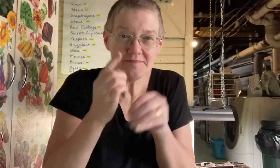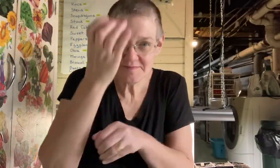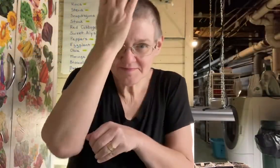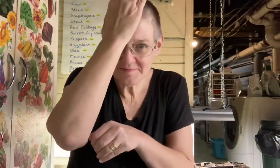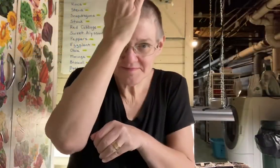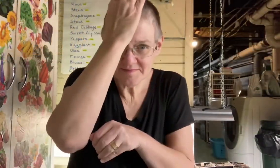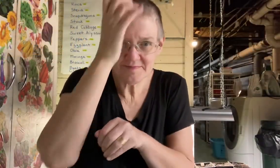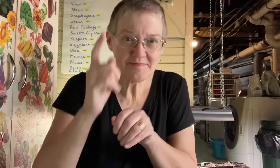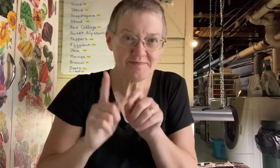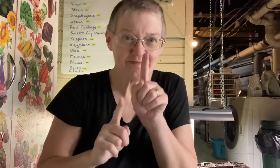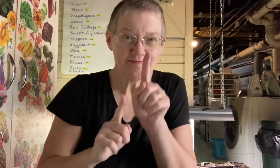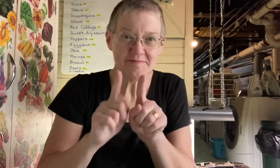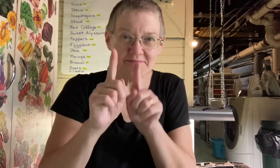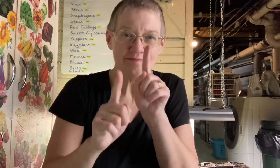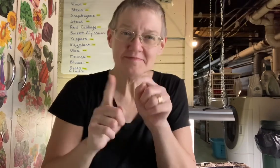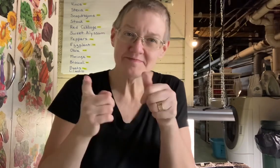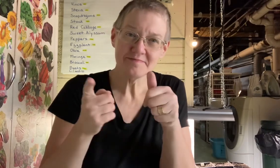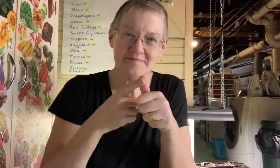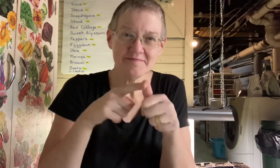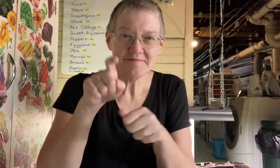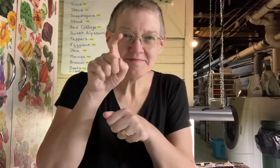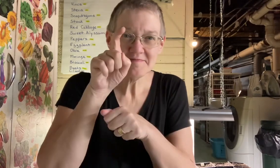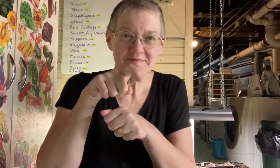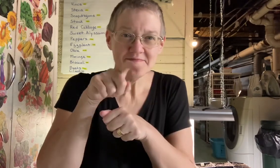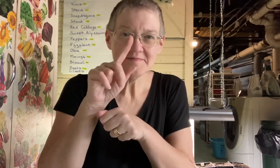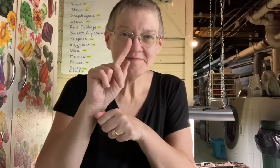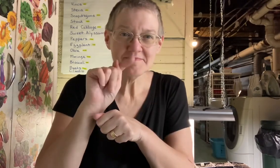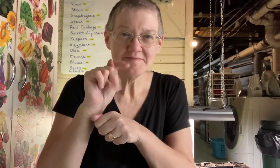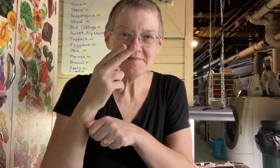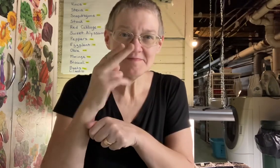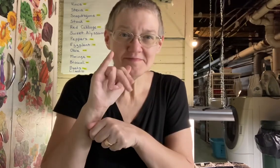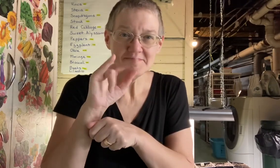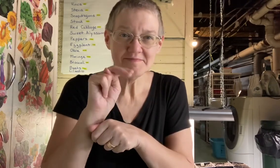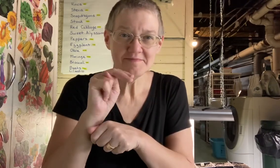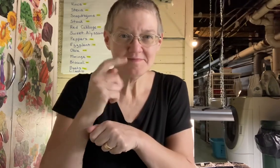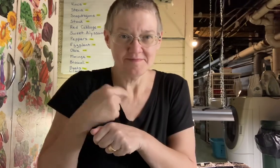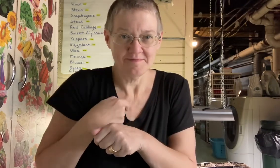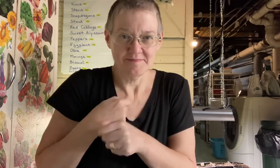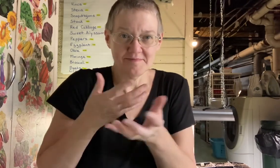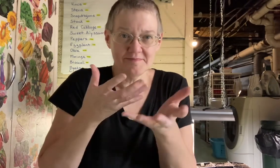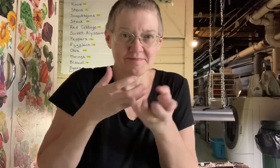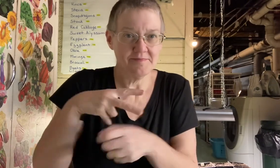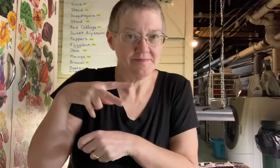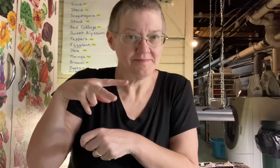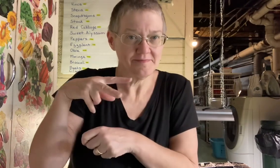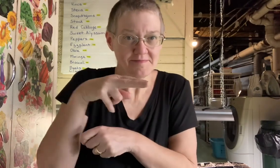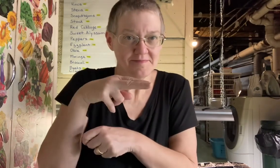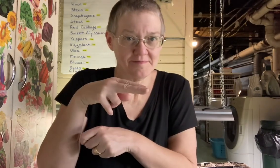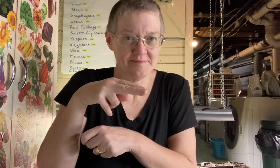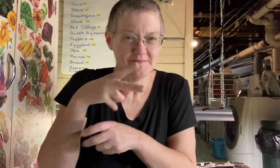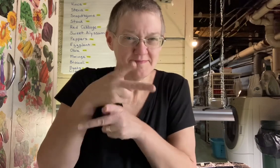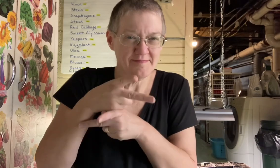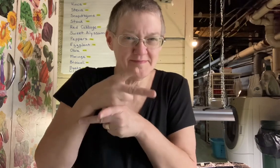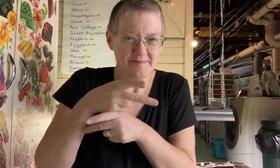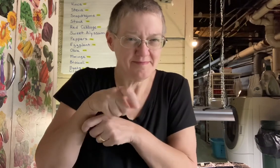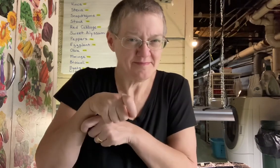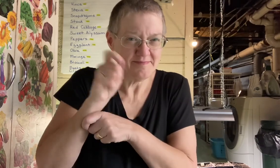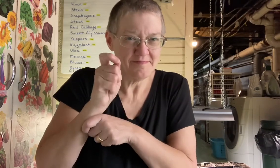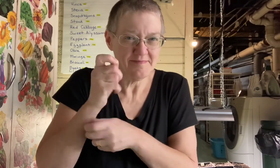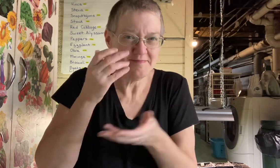Now some of the soil blocks have more than 1 red cabbage seedling that's germinated. So I'm going to thin, but I'm going to use